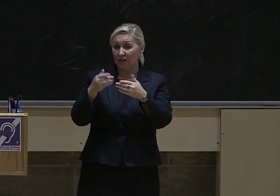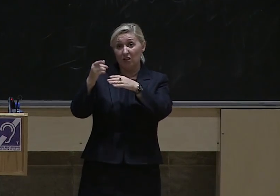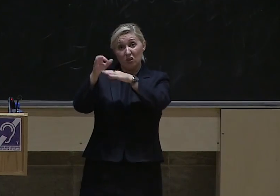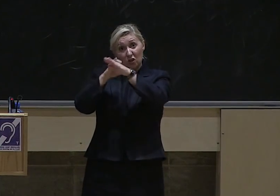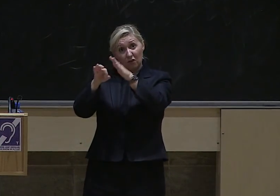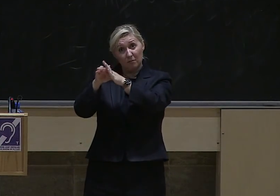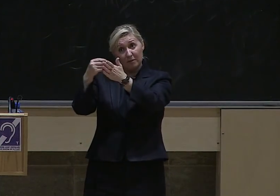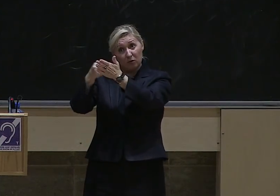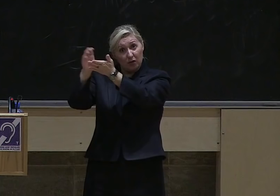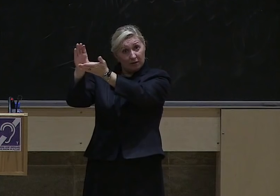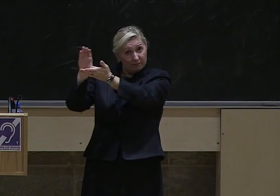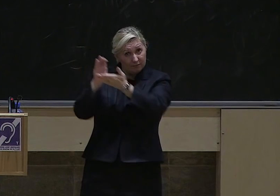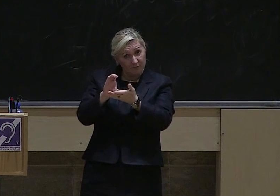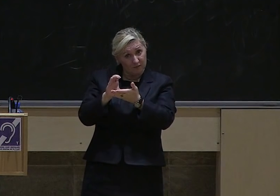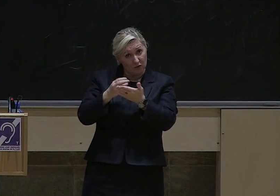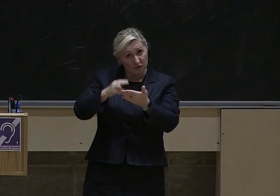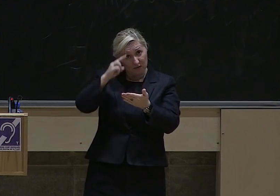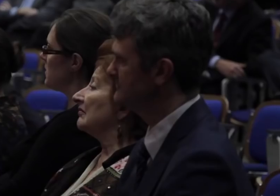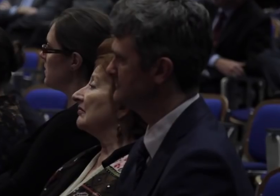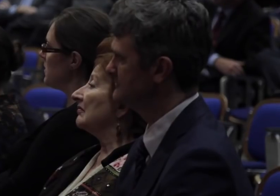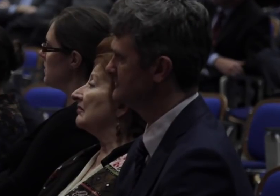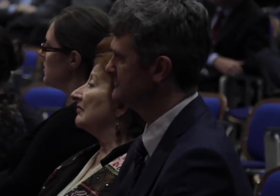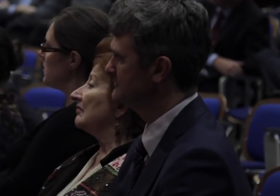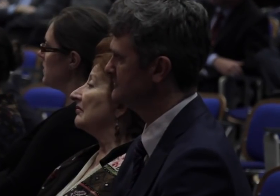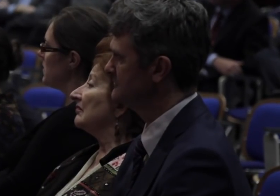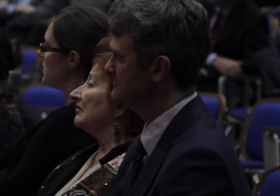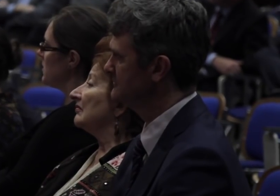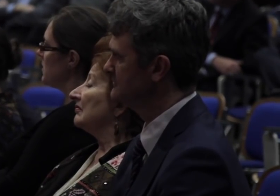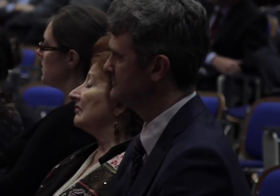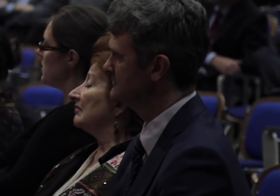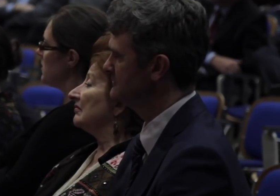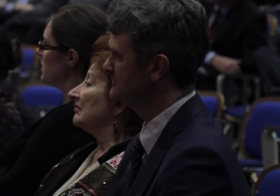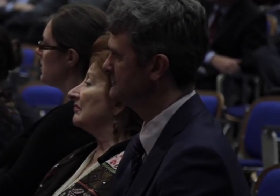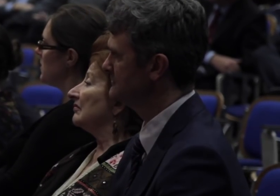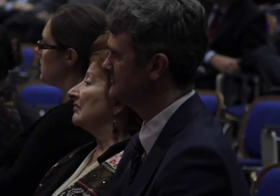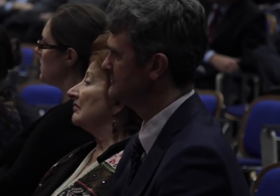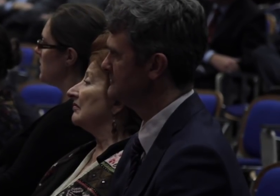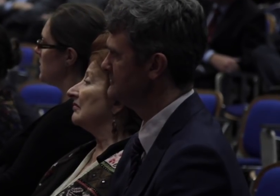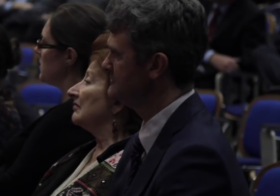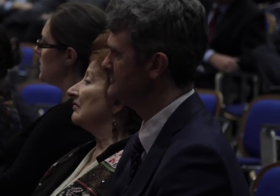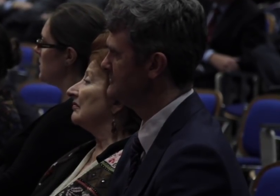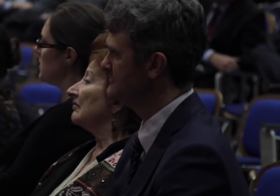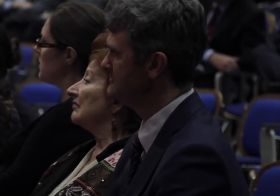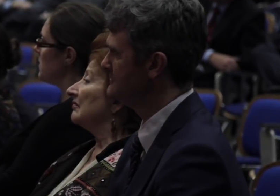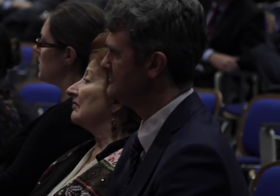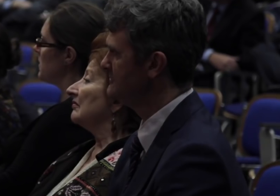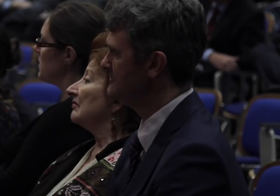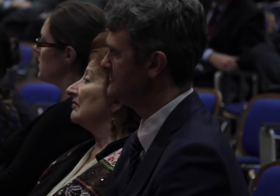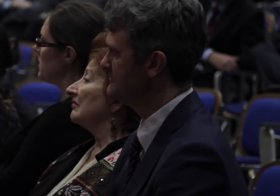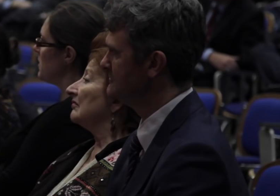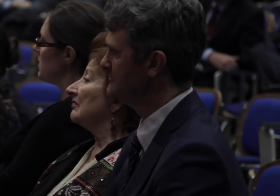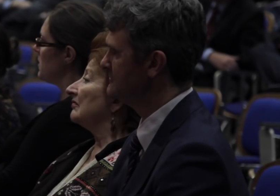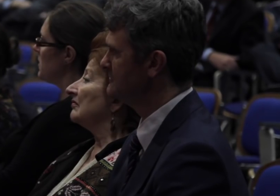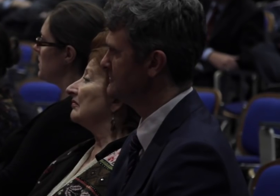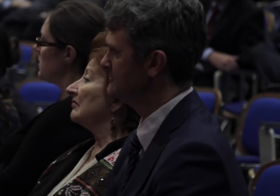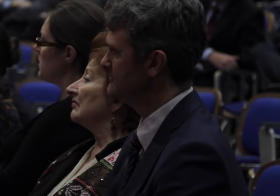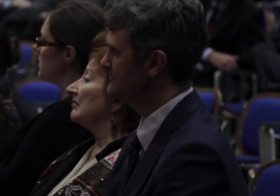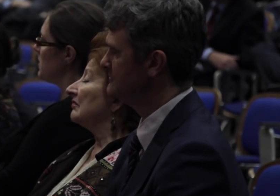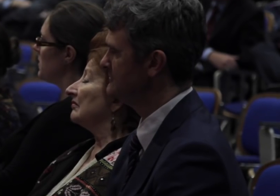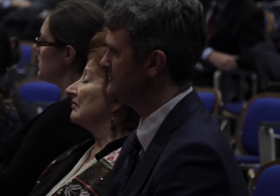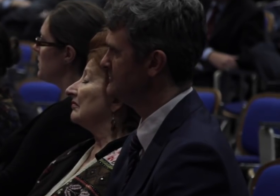Let's look at this a bit more closely. Decrease in state funding was a dominant theme in my inaugural address, but I